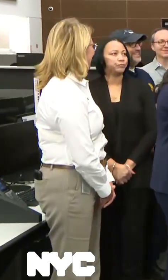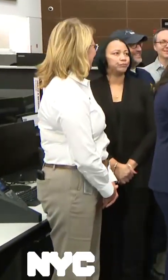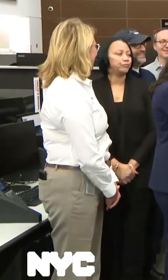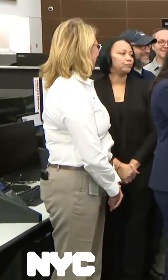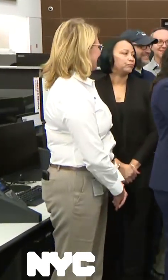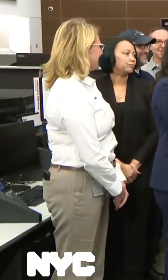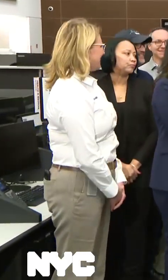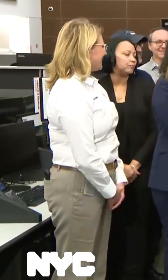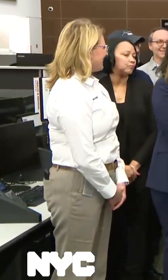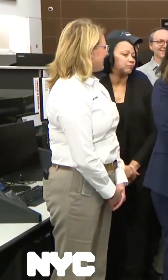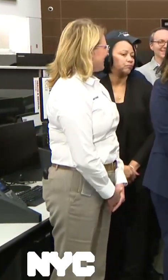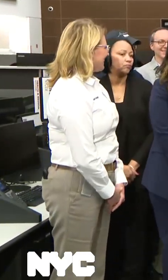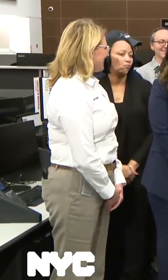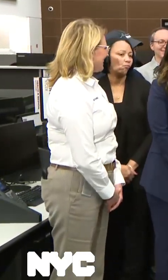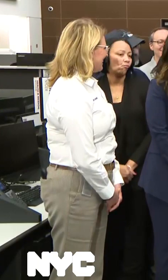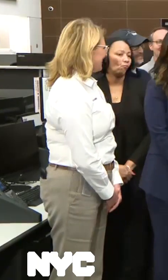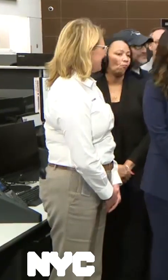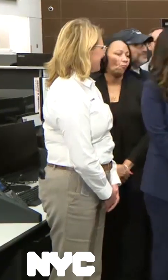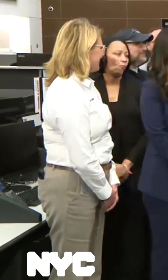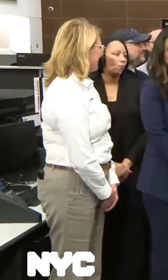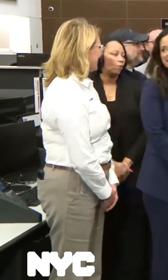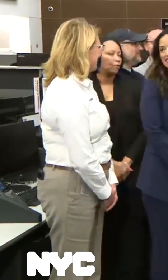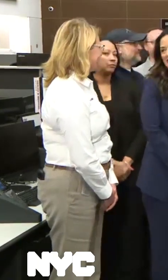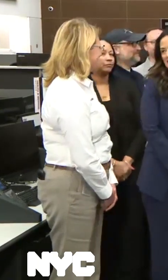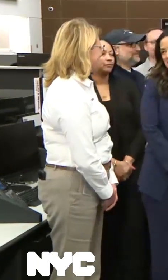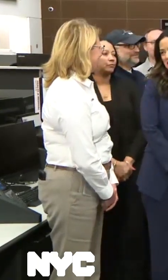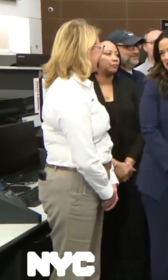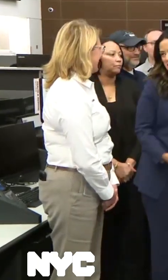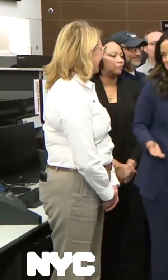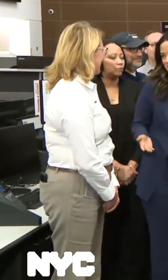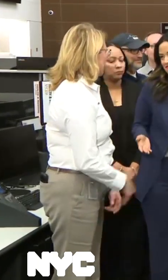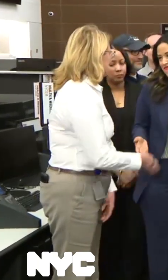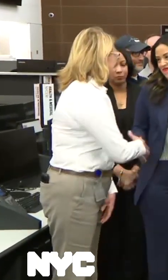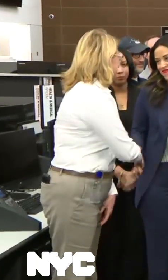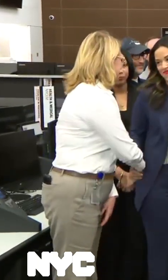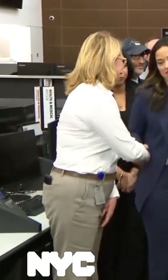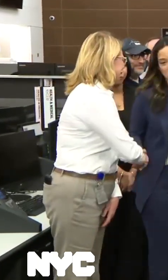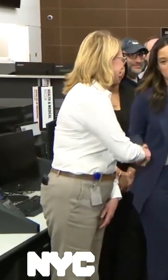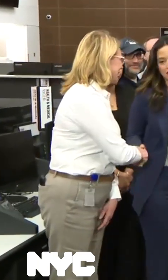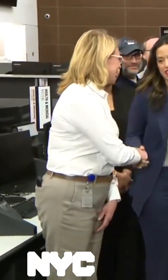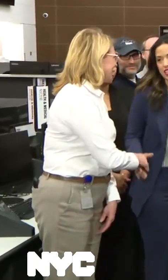exercise. Okay? Even before you get on the plane, you know?